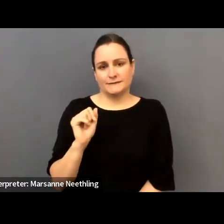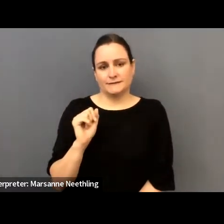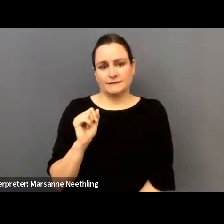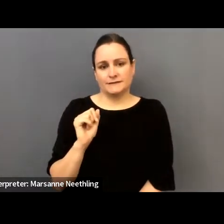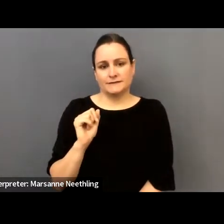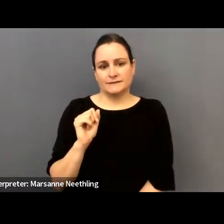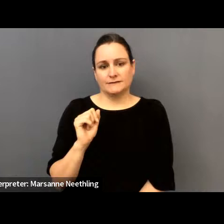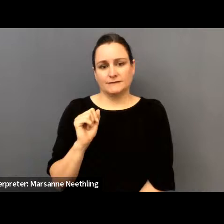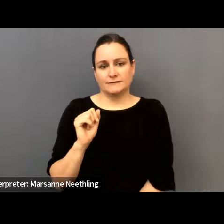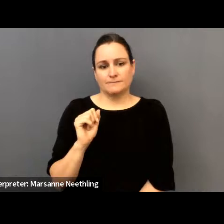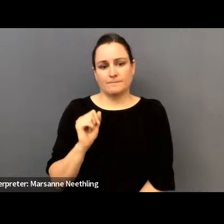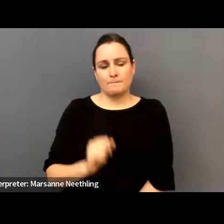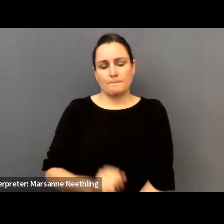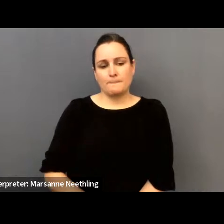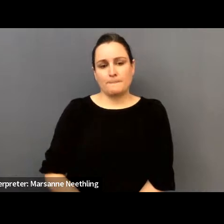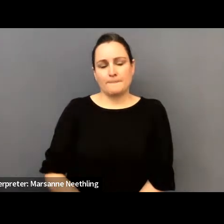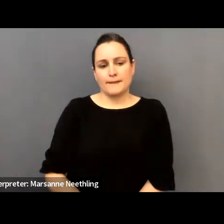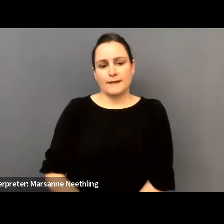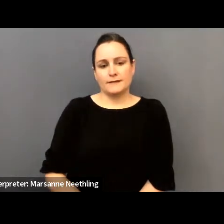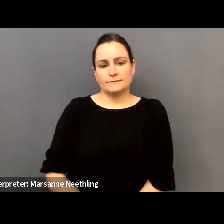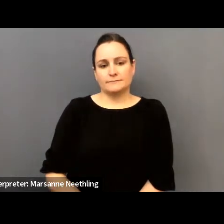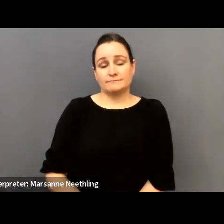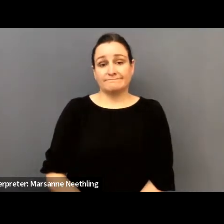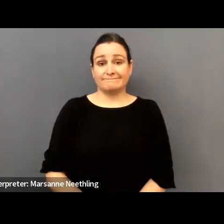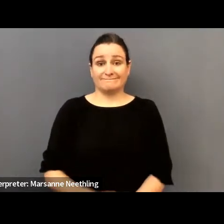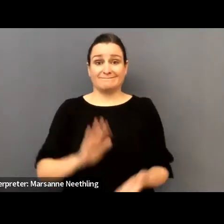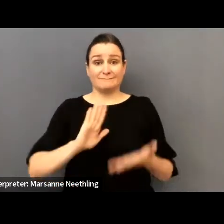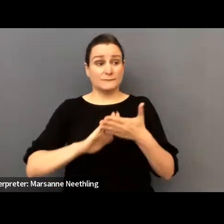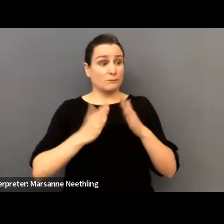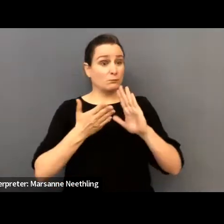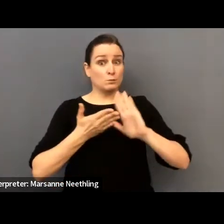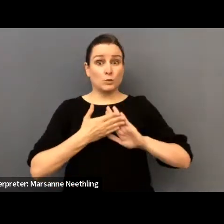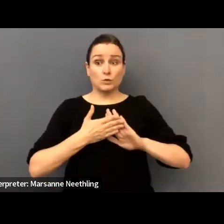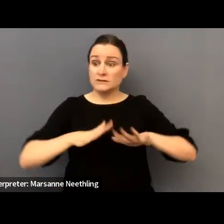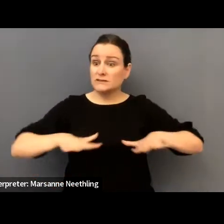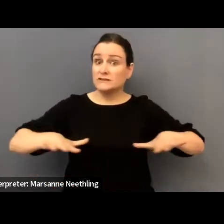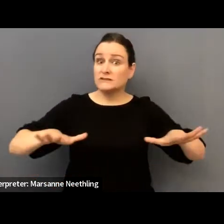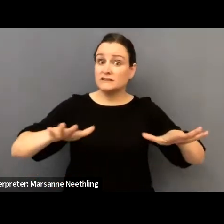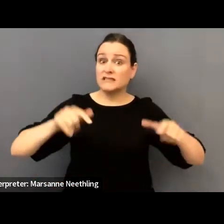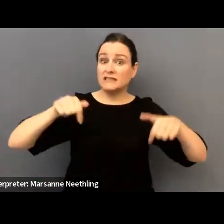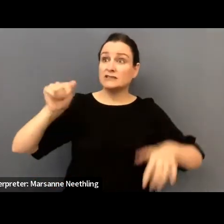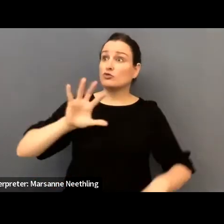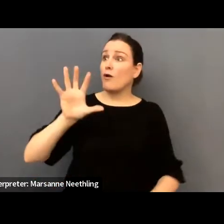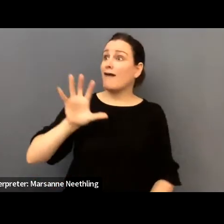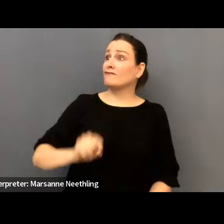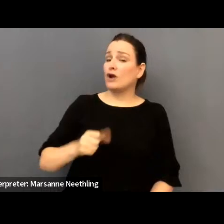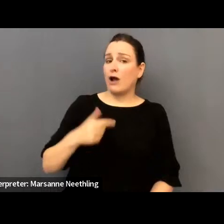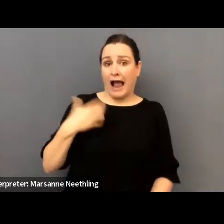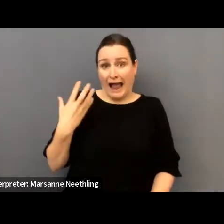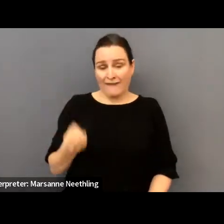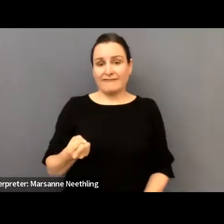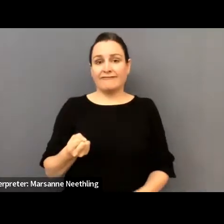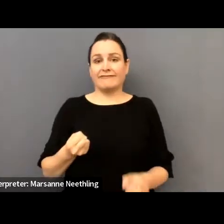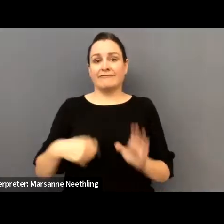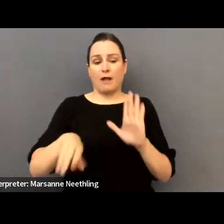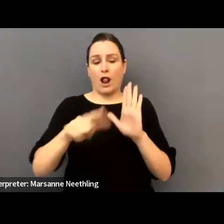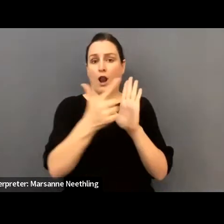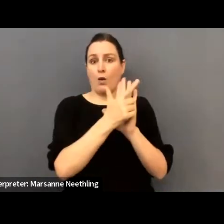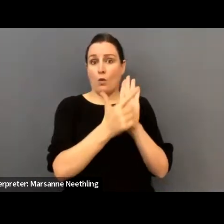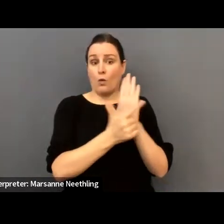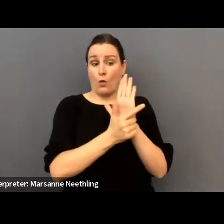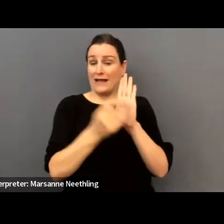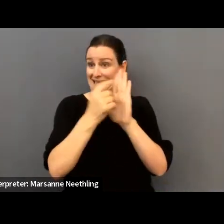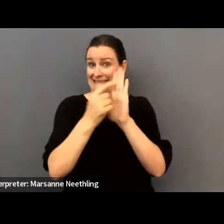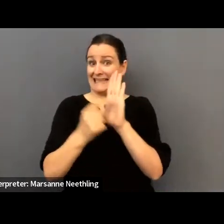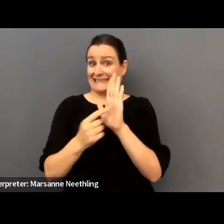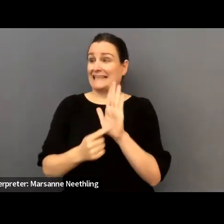We are a society riddled with outstanding legislation, but not delivering